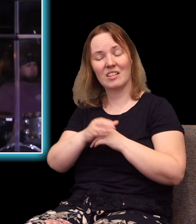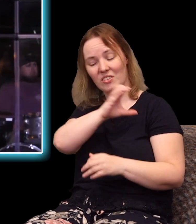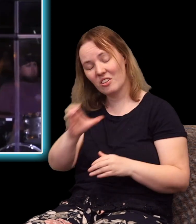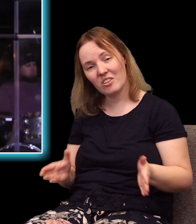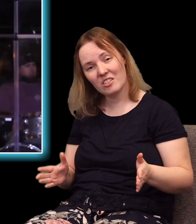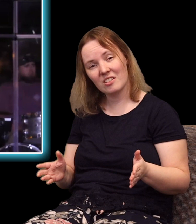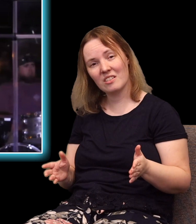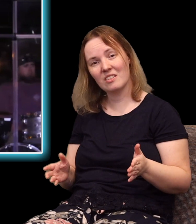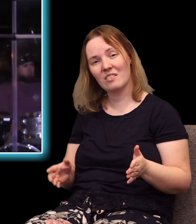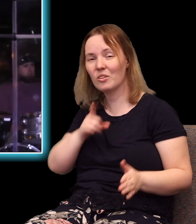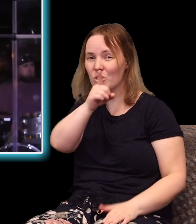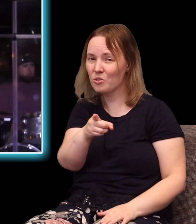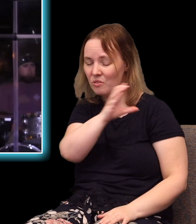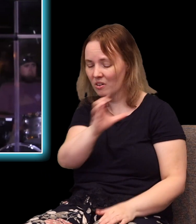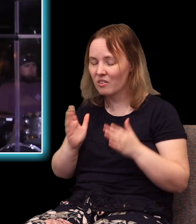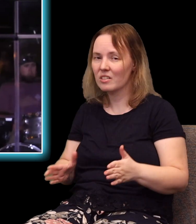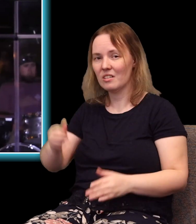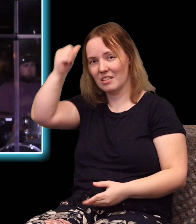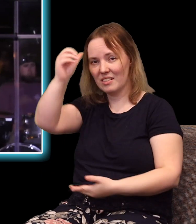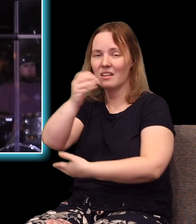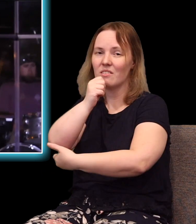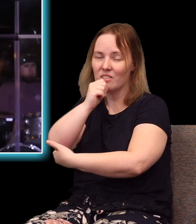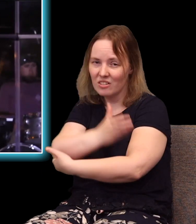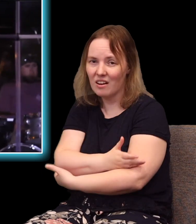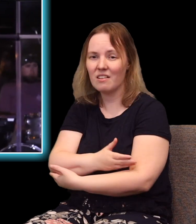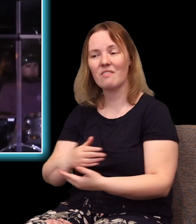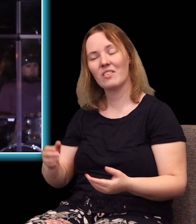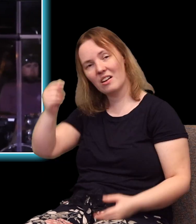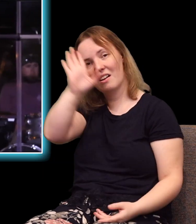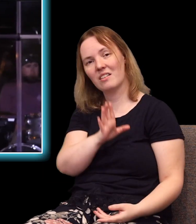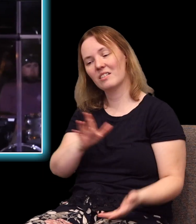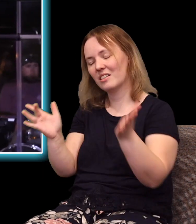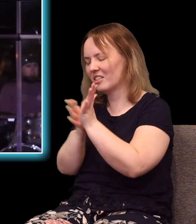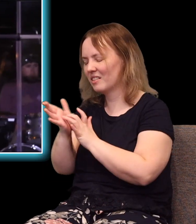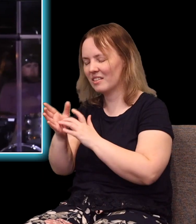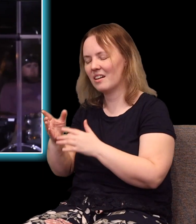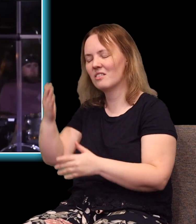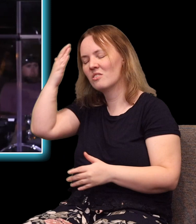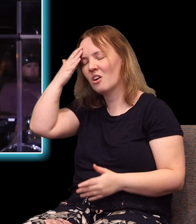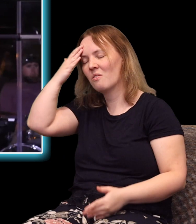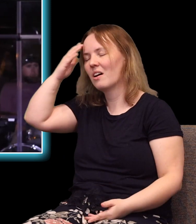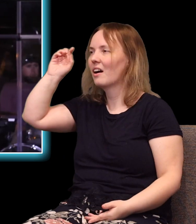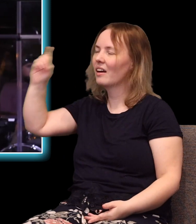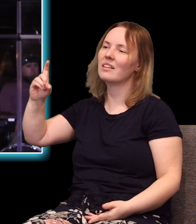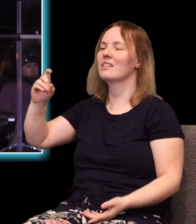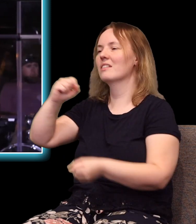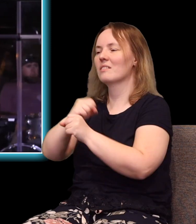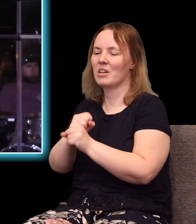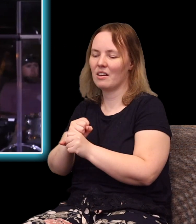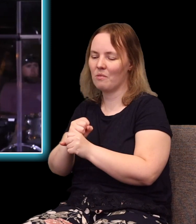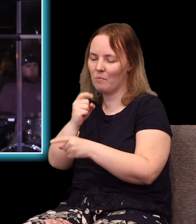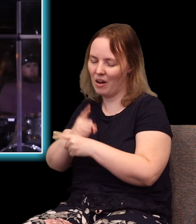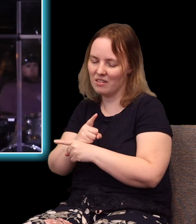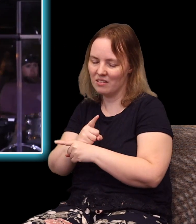I encourage you this morning, if you're a true Christian, a son or daughter of God, say, Jesus, here's where I know I have to make it right.